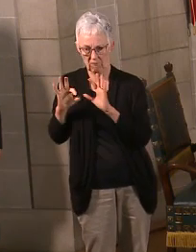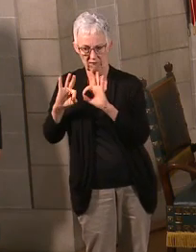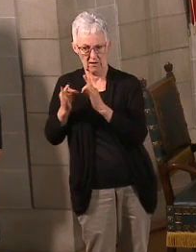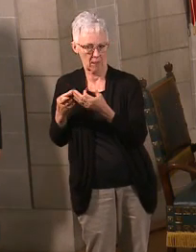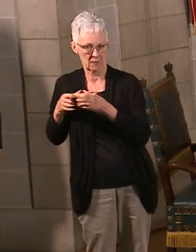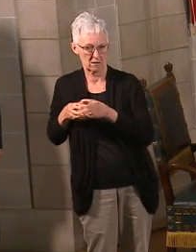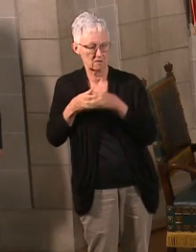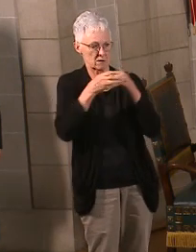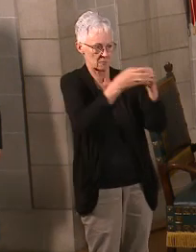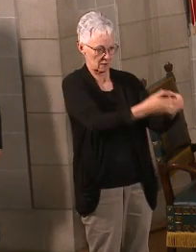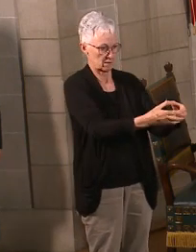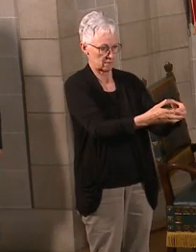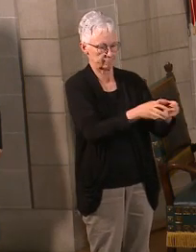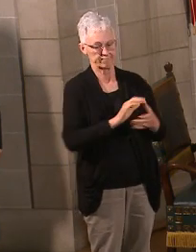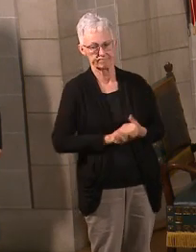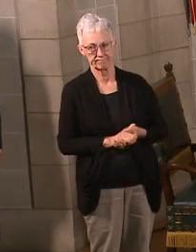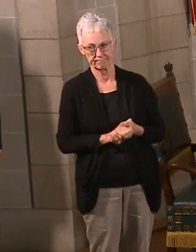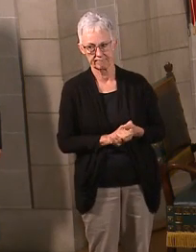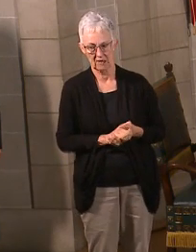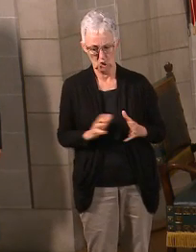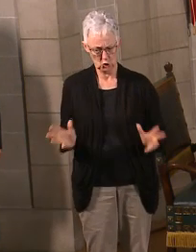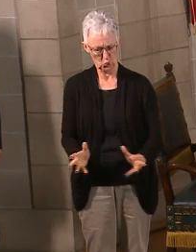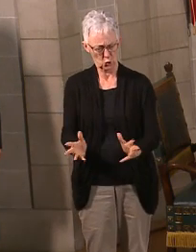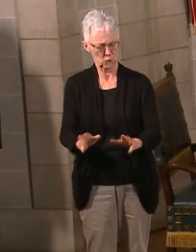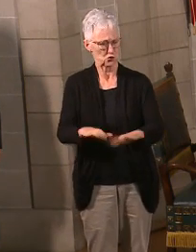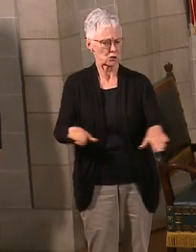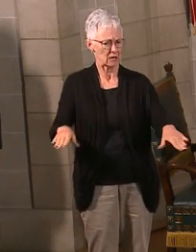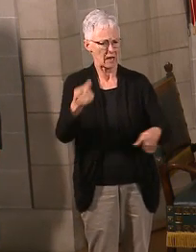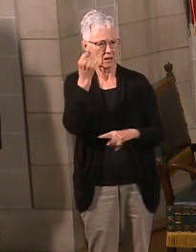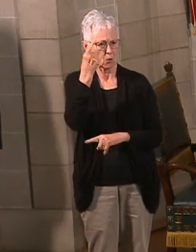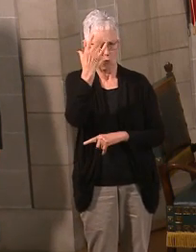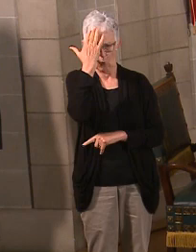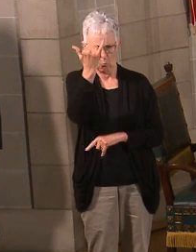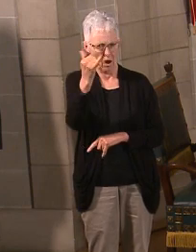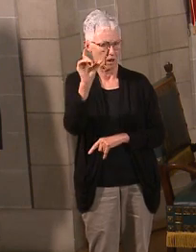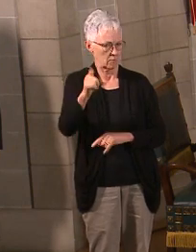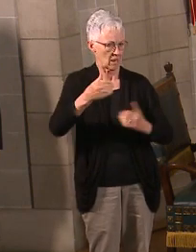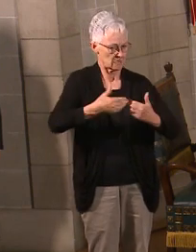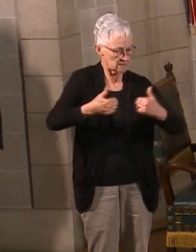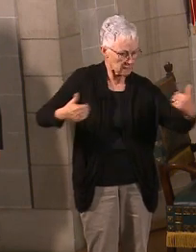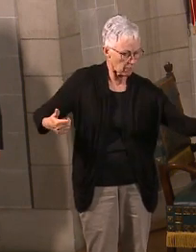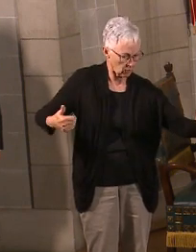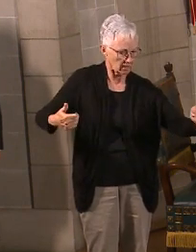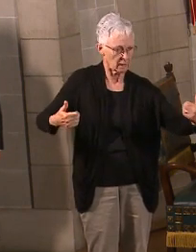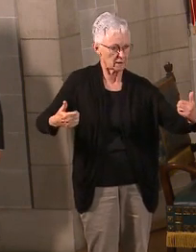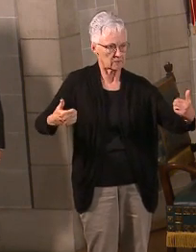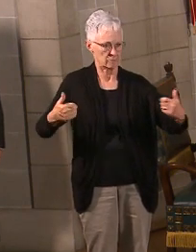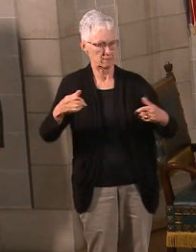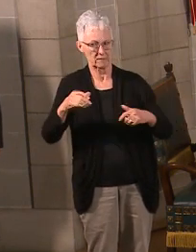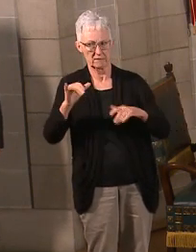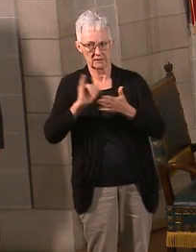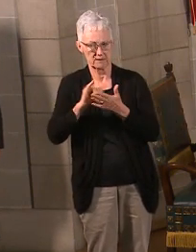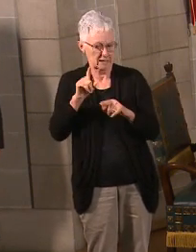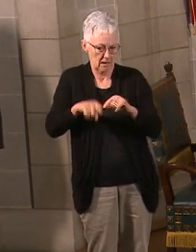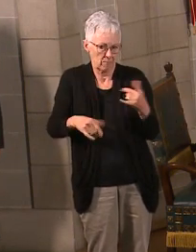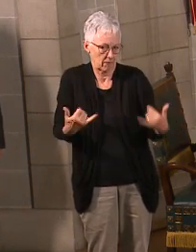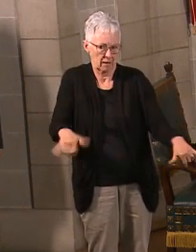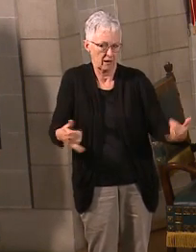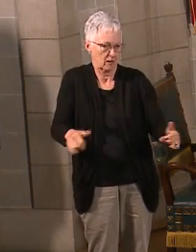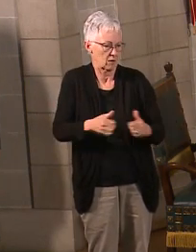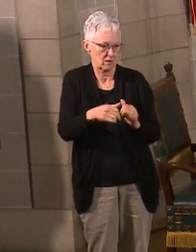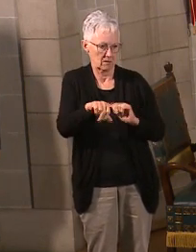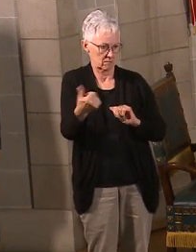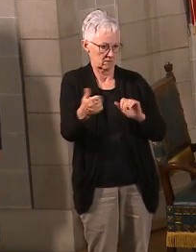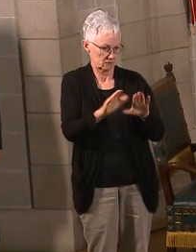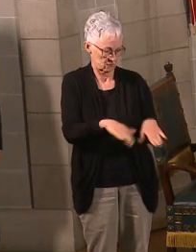5th, help seniors. If our older Nebraskans need somebody to go shopping for them, that's a great way to help them stay at home. Or maybe